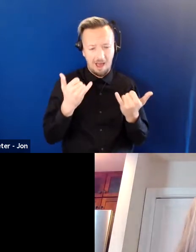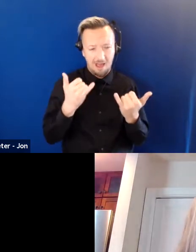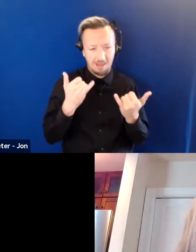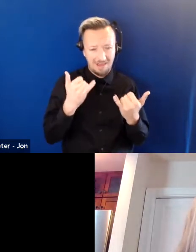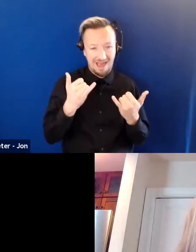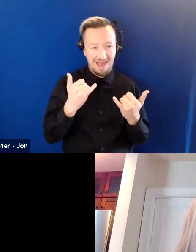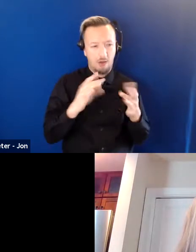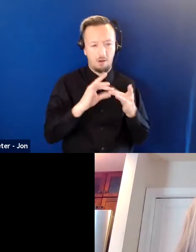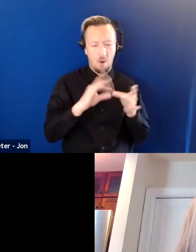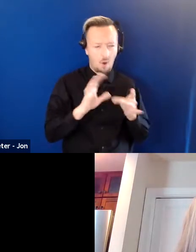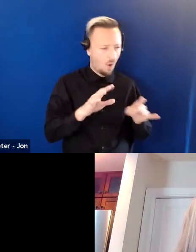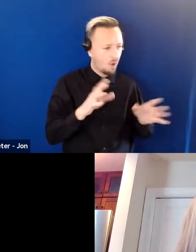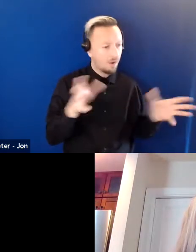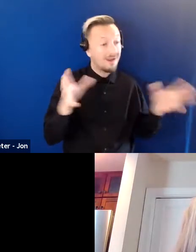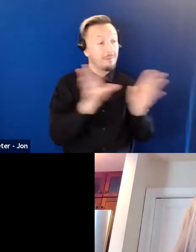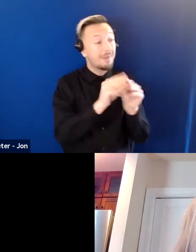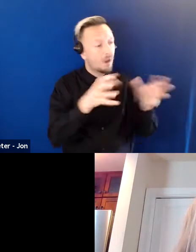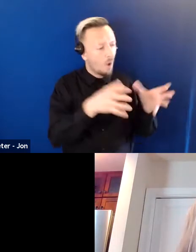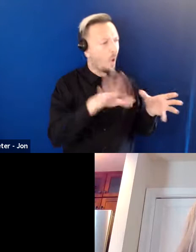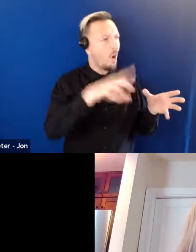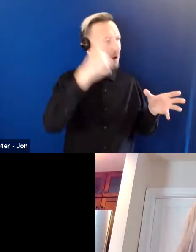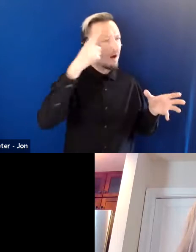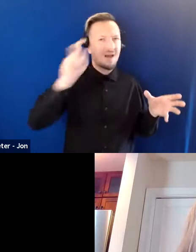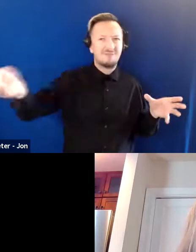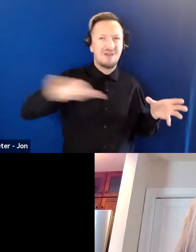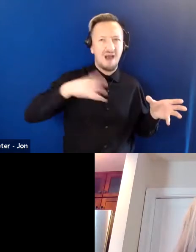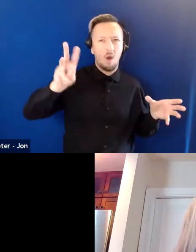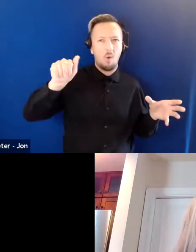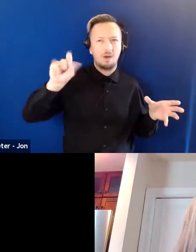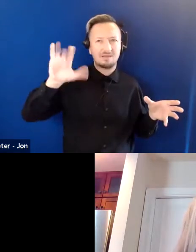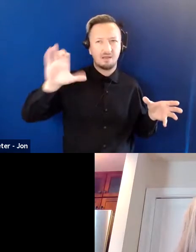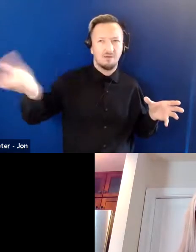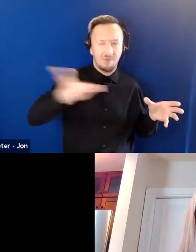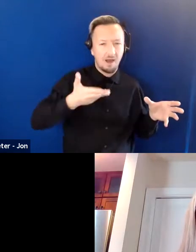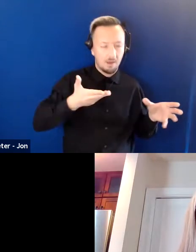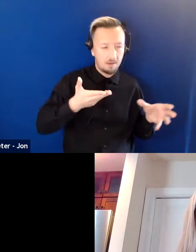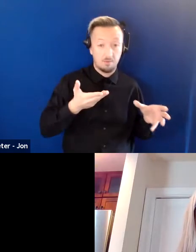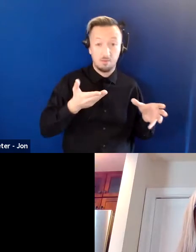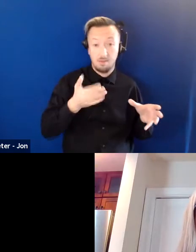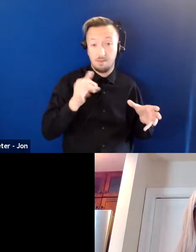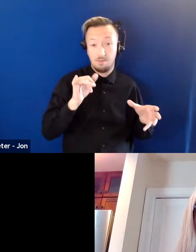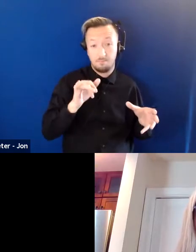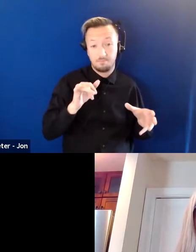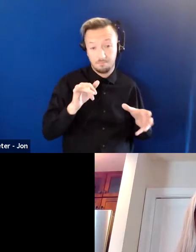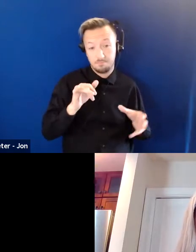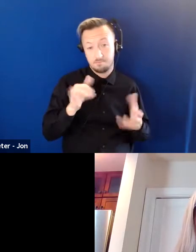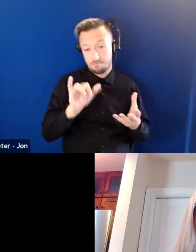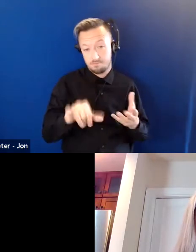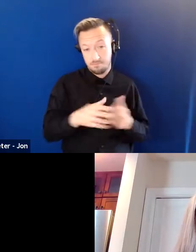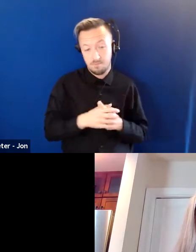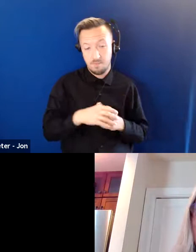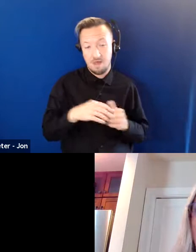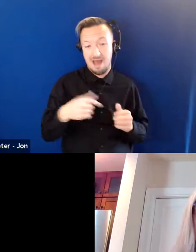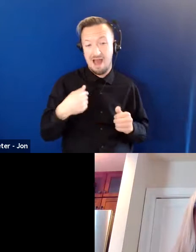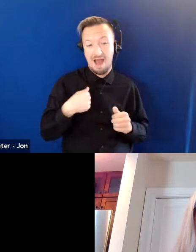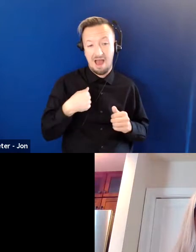this Wasilk to the table. We need that another disability voice. And I don't approach it